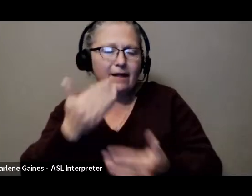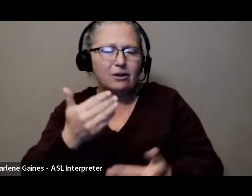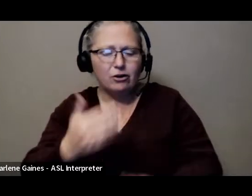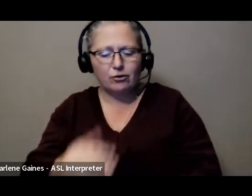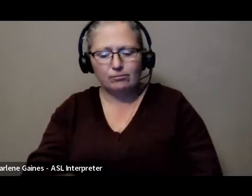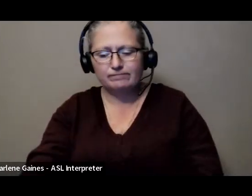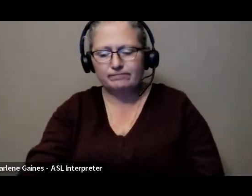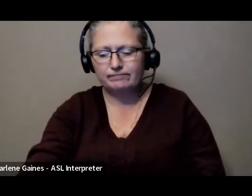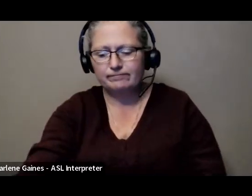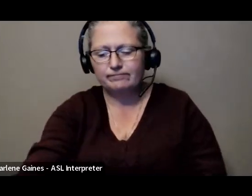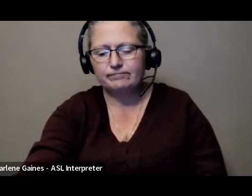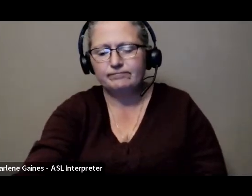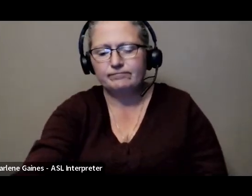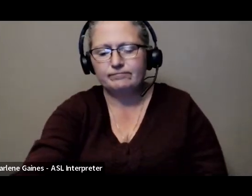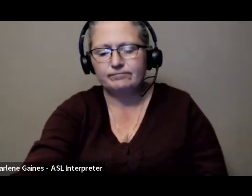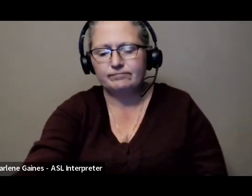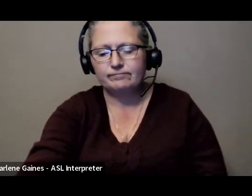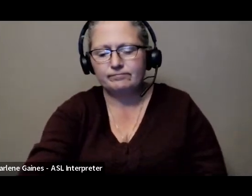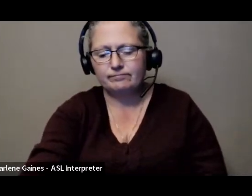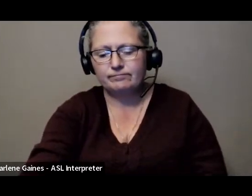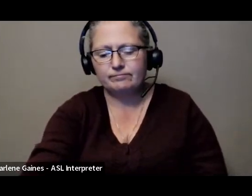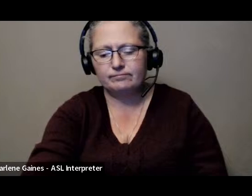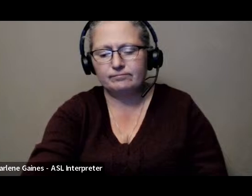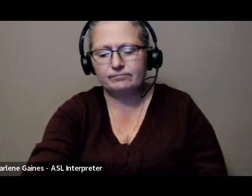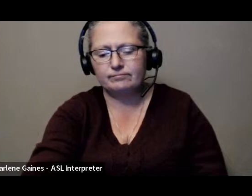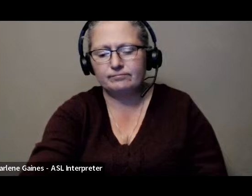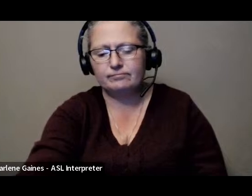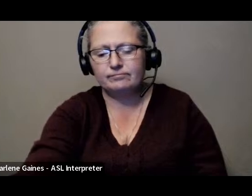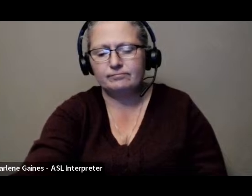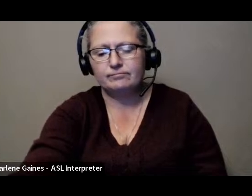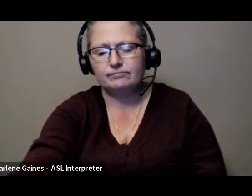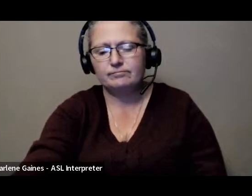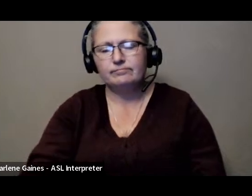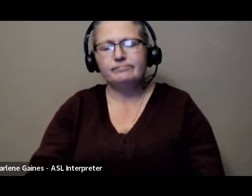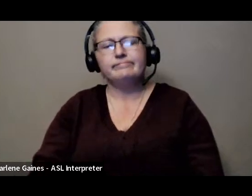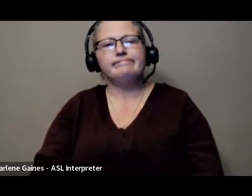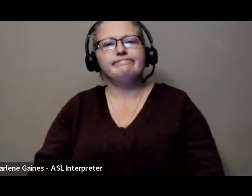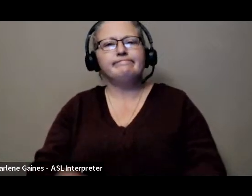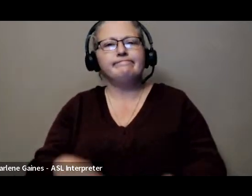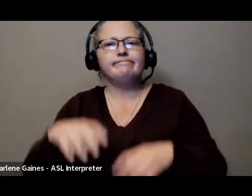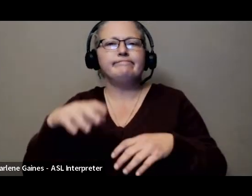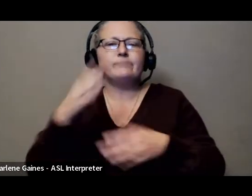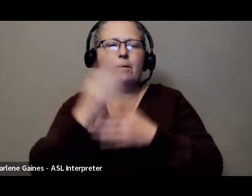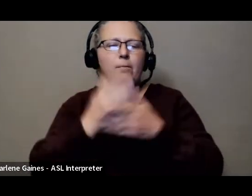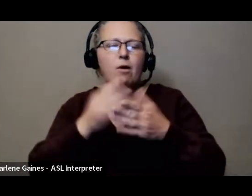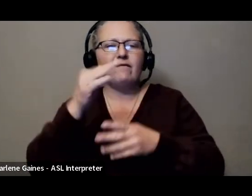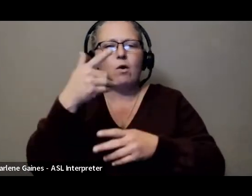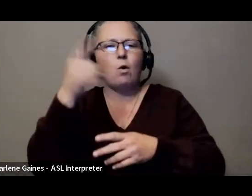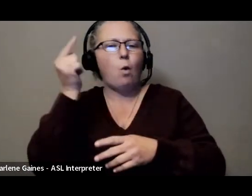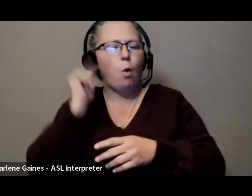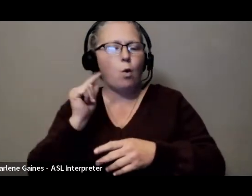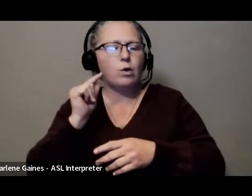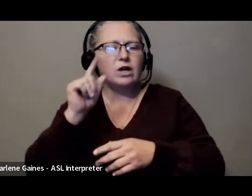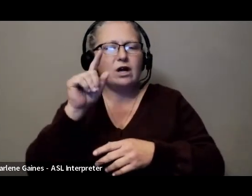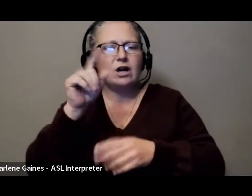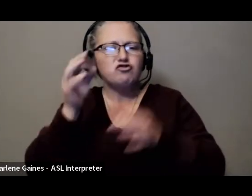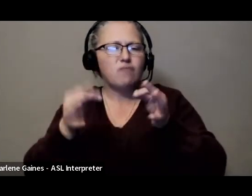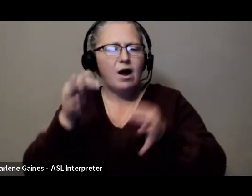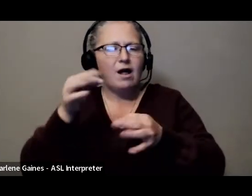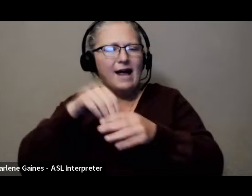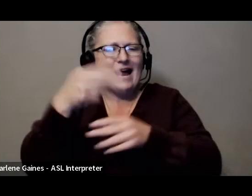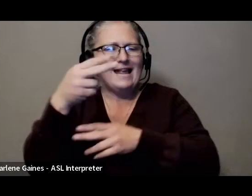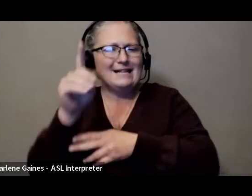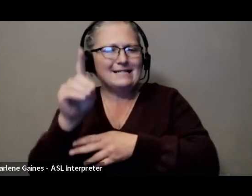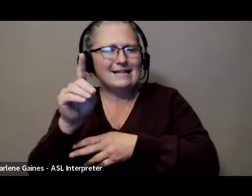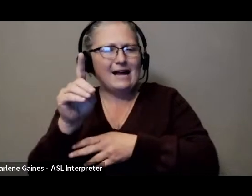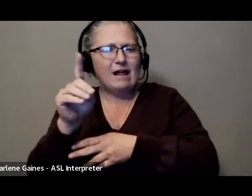I wanted to report that last week I attended part of the Golding trial at Hillsdale.